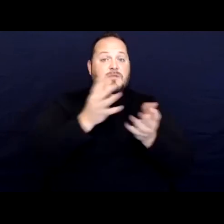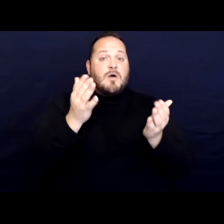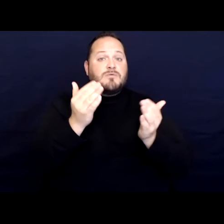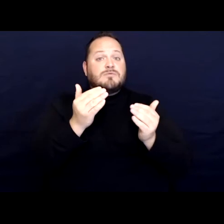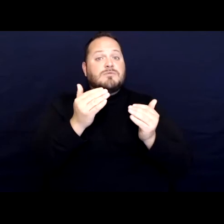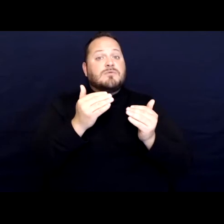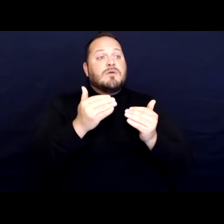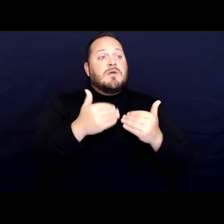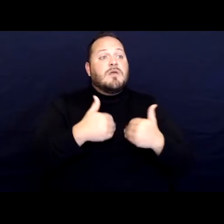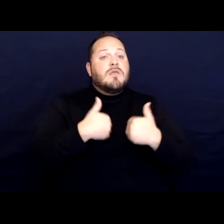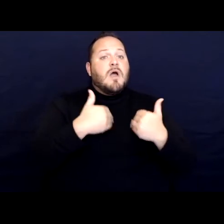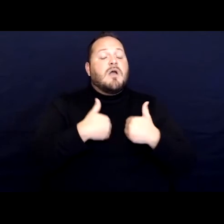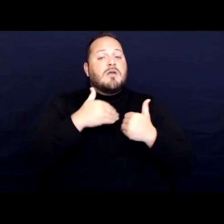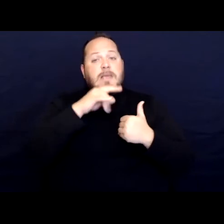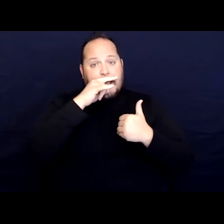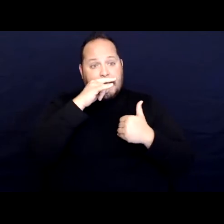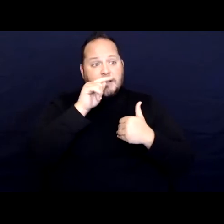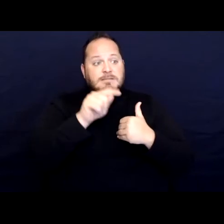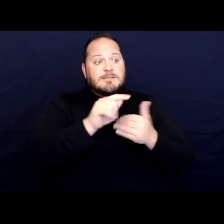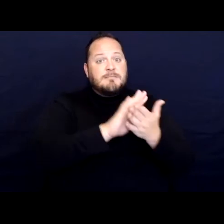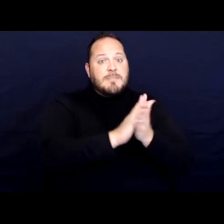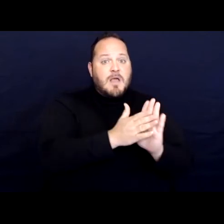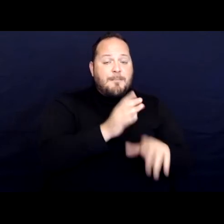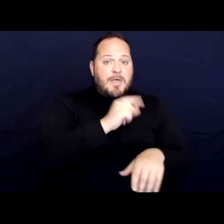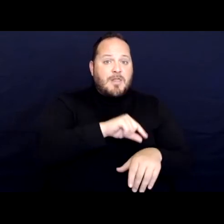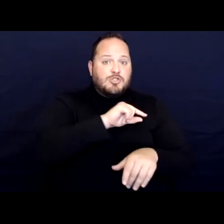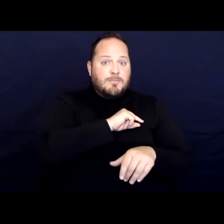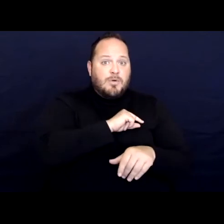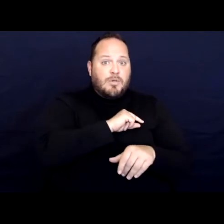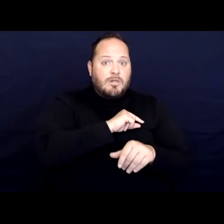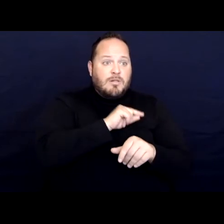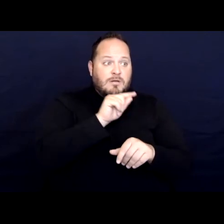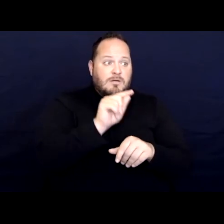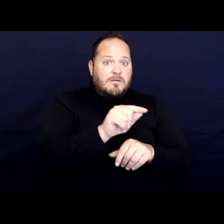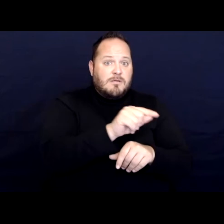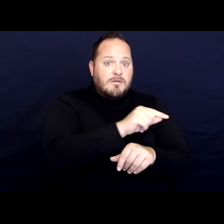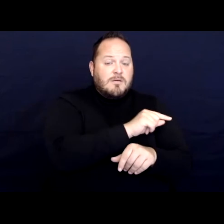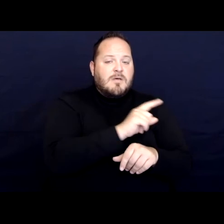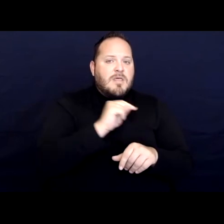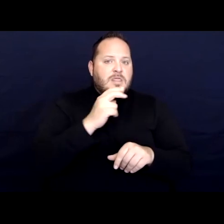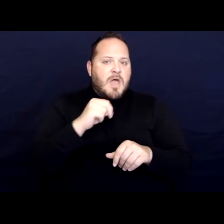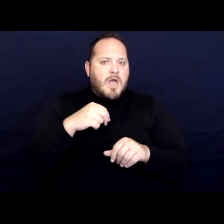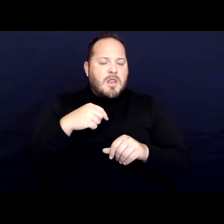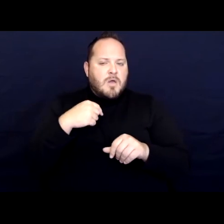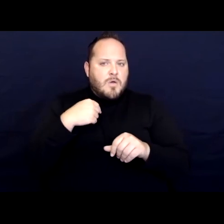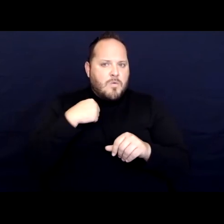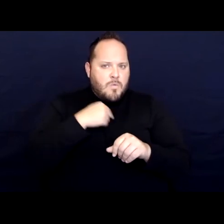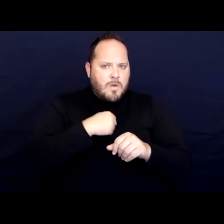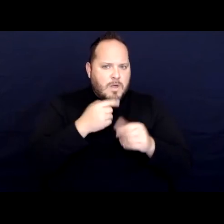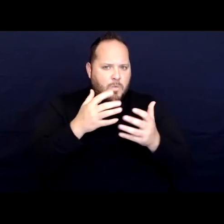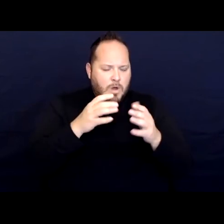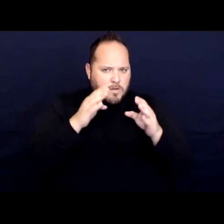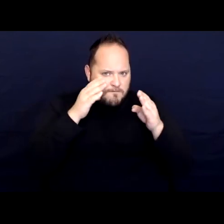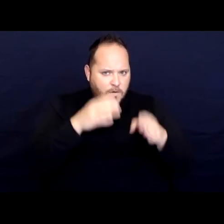become eligible, is focusing again on who are we talking about that's going to be